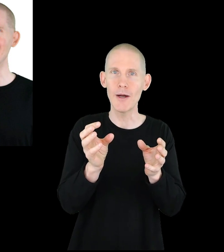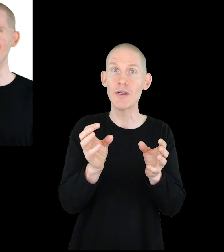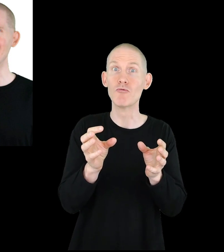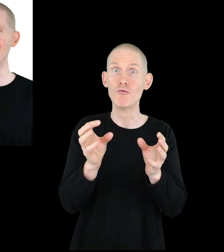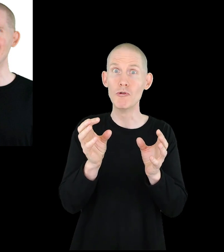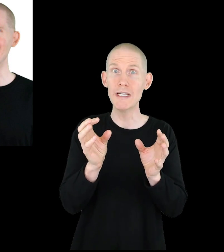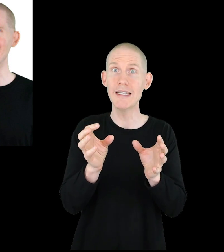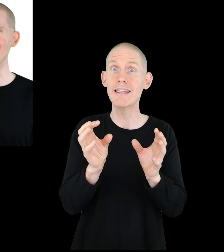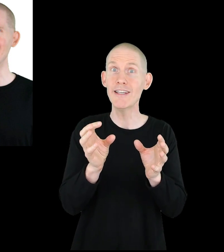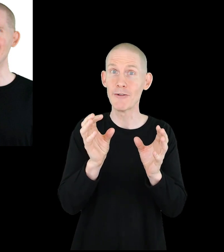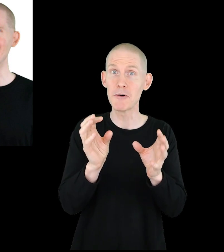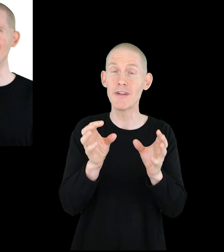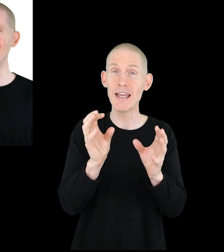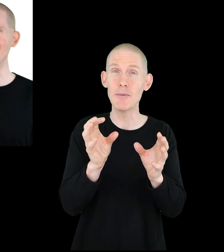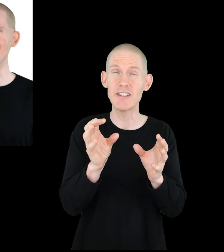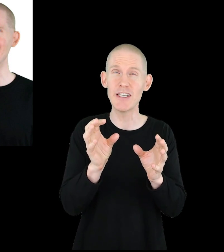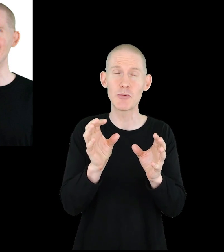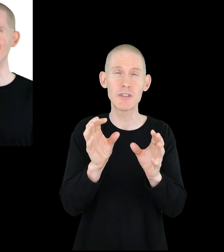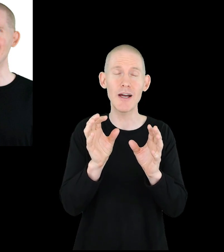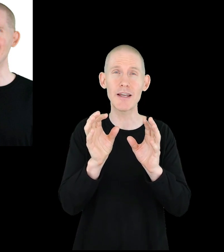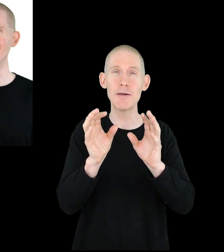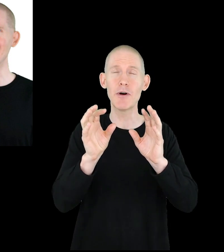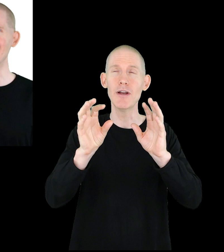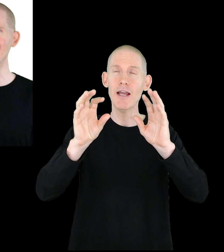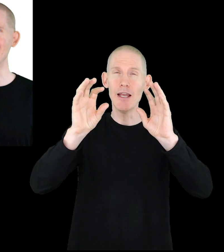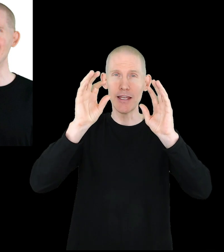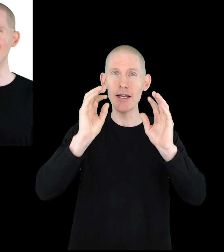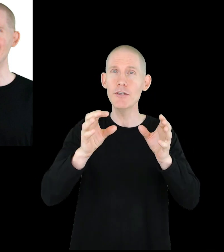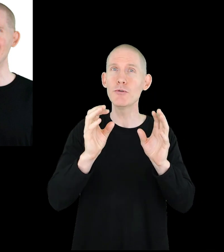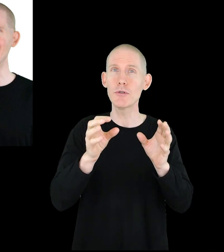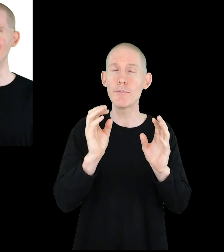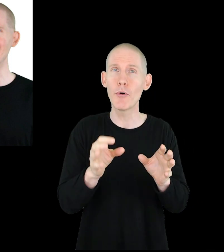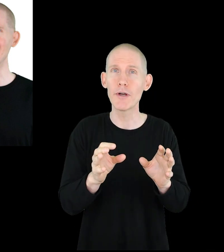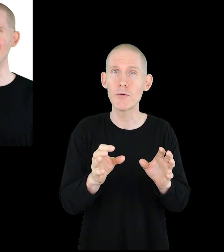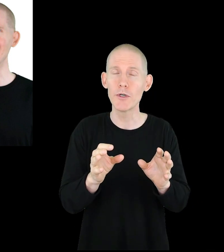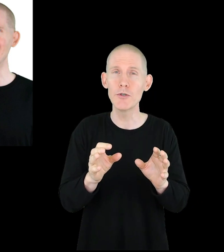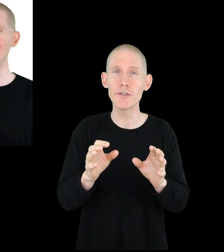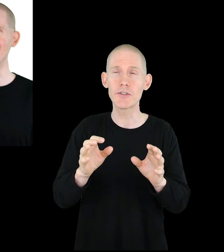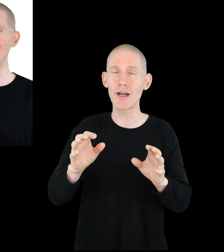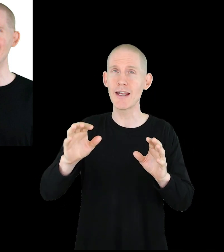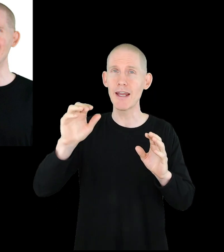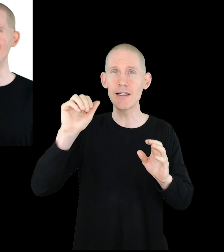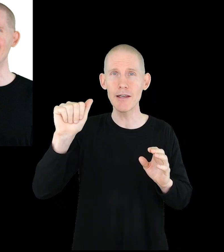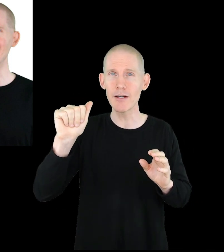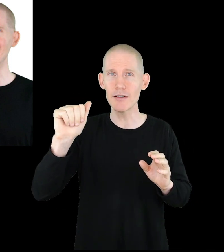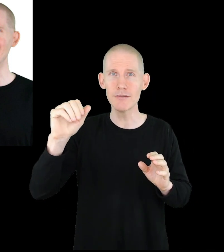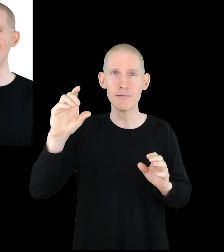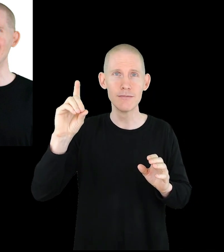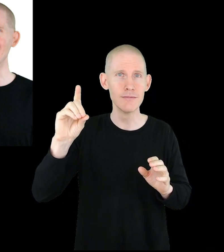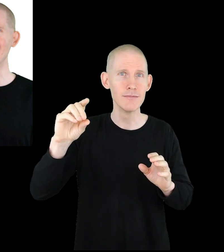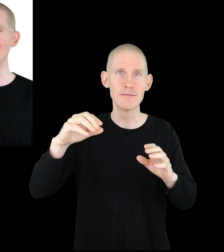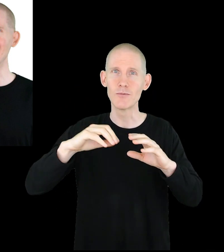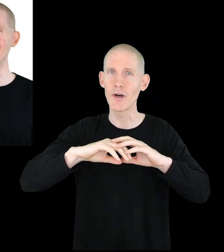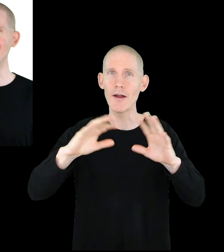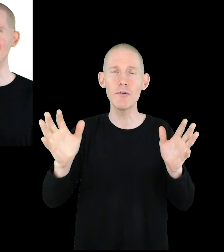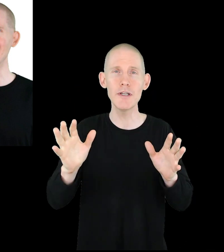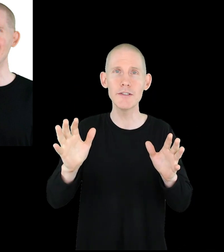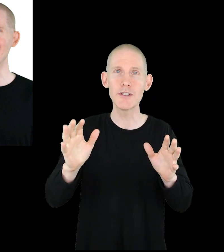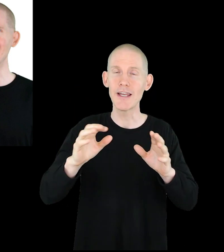mean really learn the ABCs. We're talking about getting you to the point where you can sign any letter, whatever it is, in